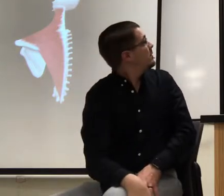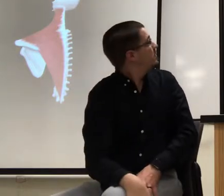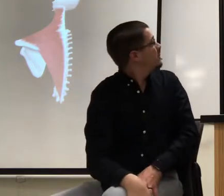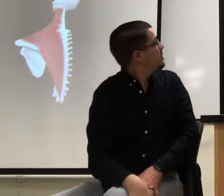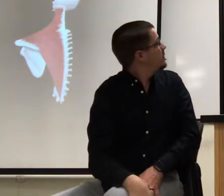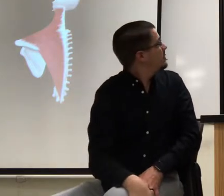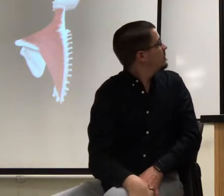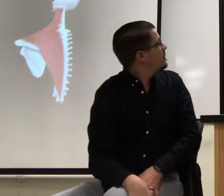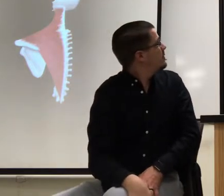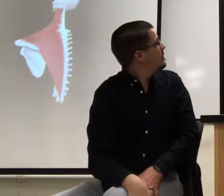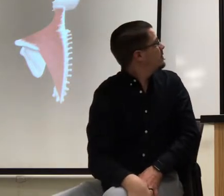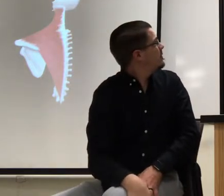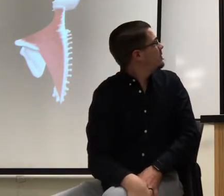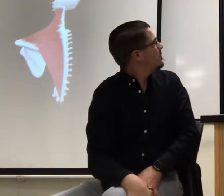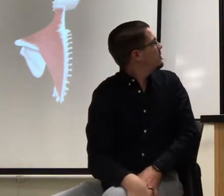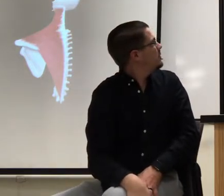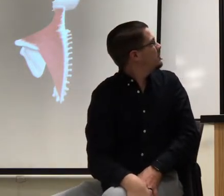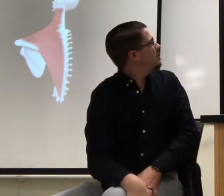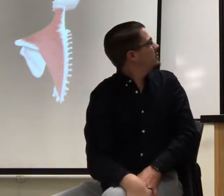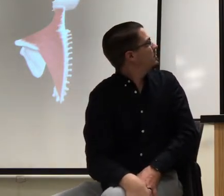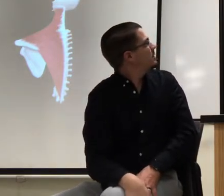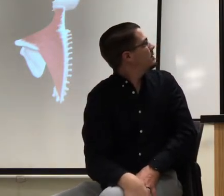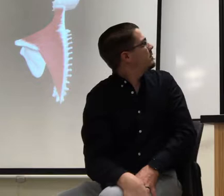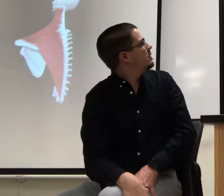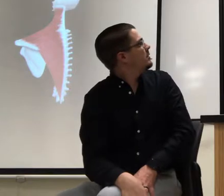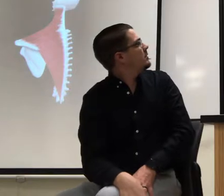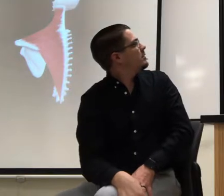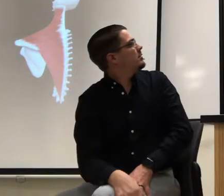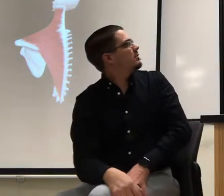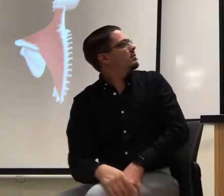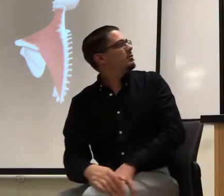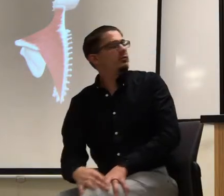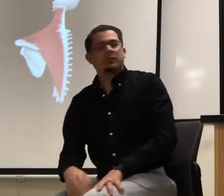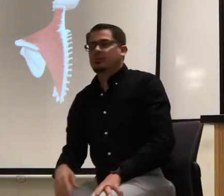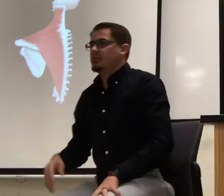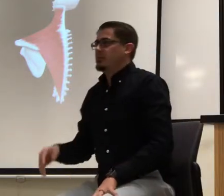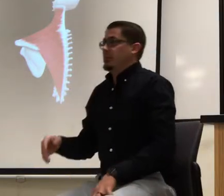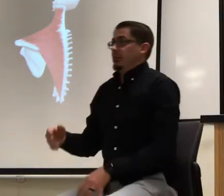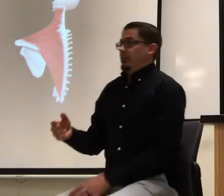occipital protuberance. If you feel a bump on the back of your head,